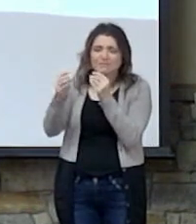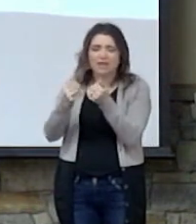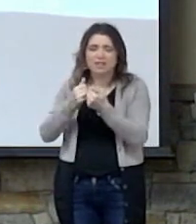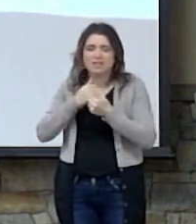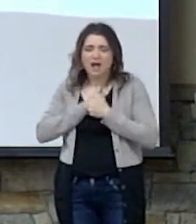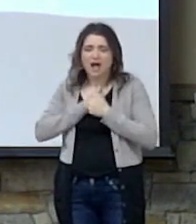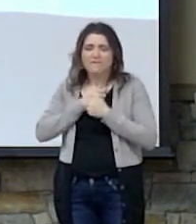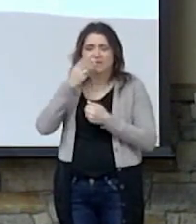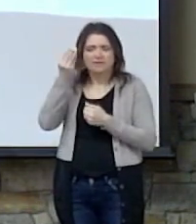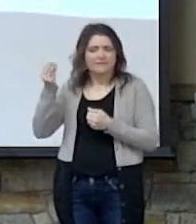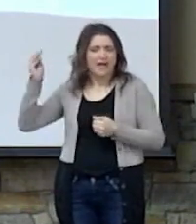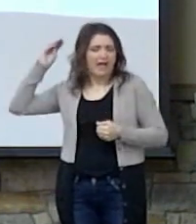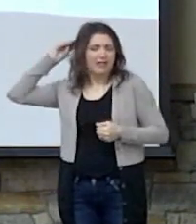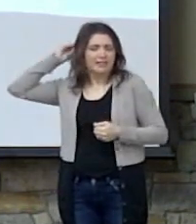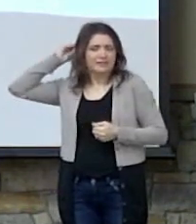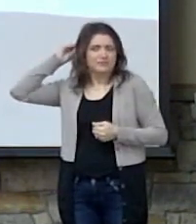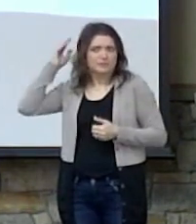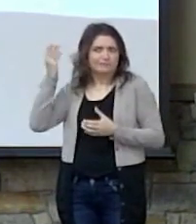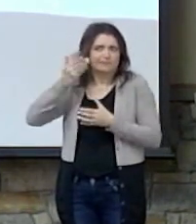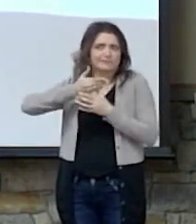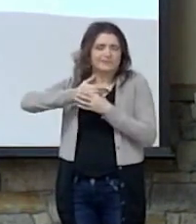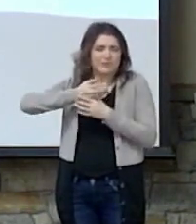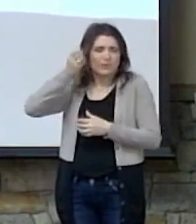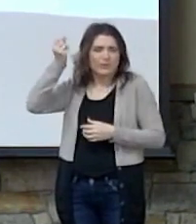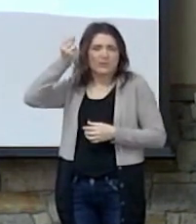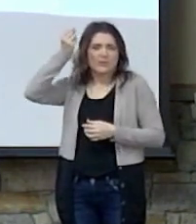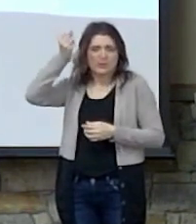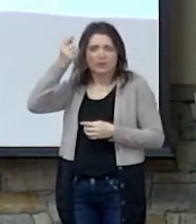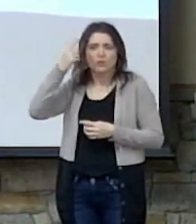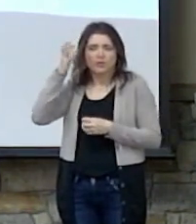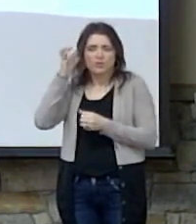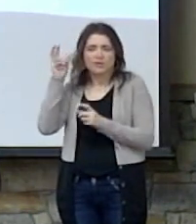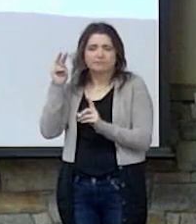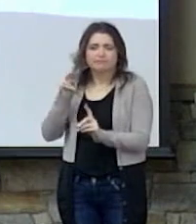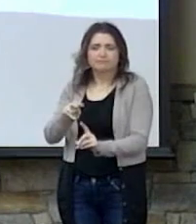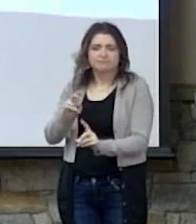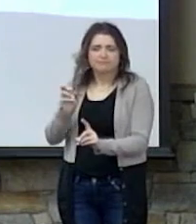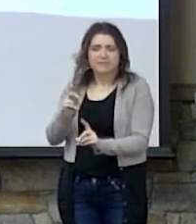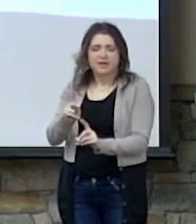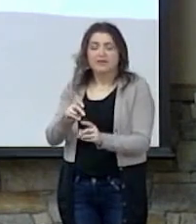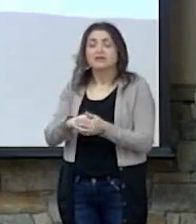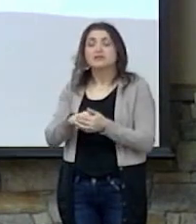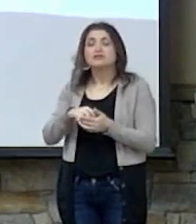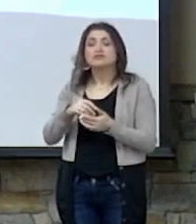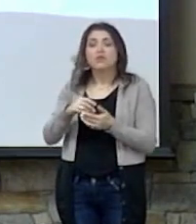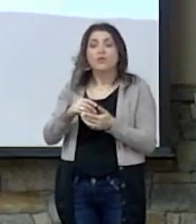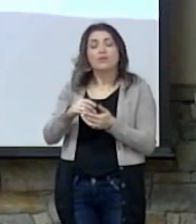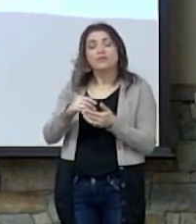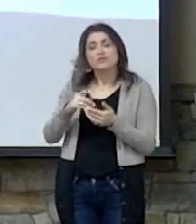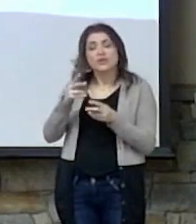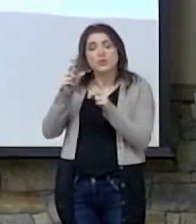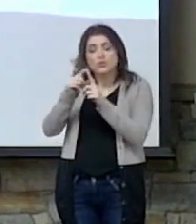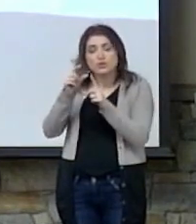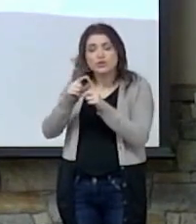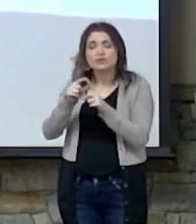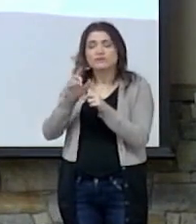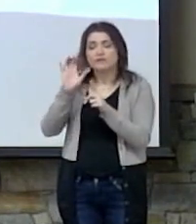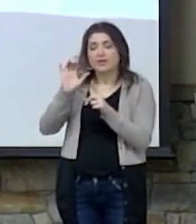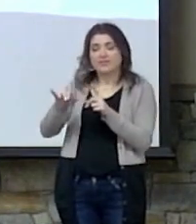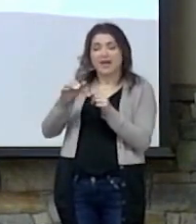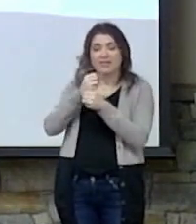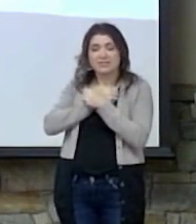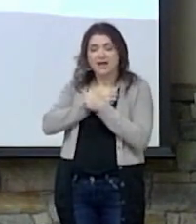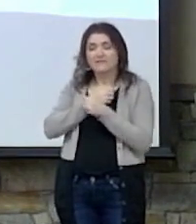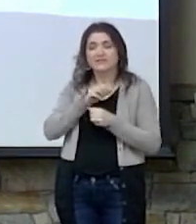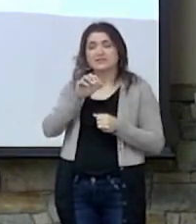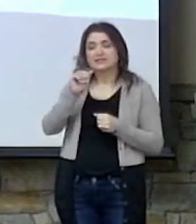just to file it away, because we're going to come back to it. The Hebrew word for that phrase, steadfast love, is the word hesed, and we'll